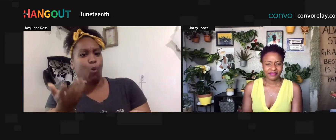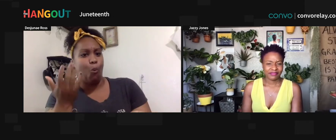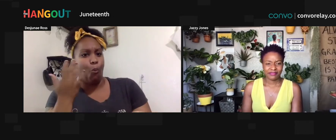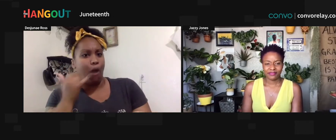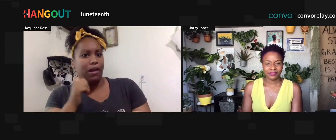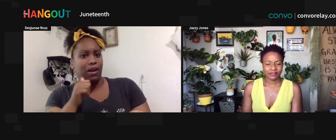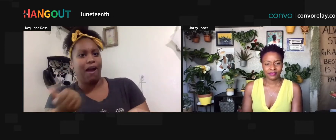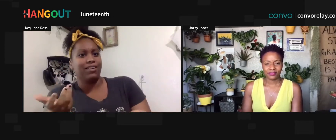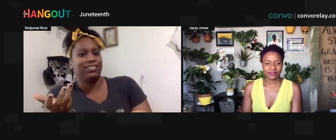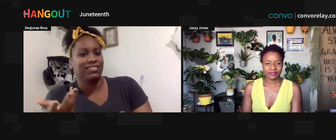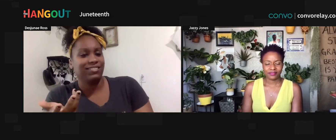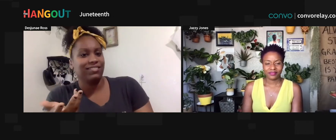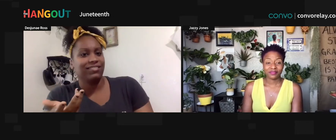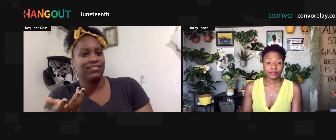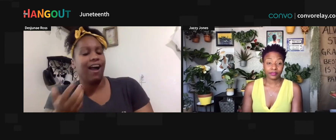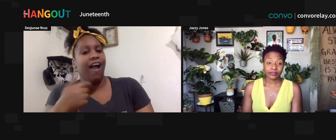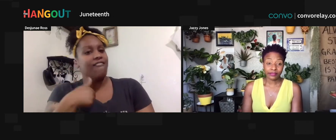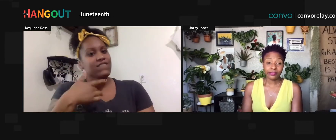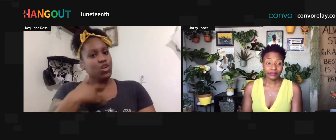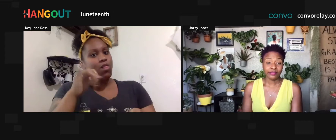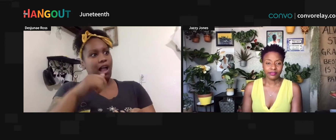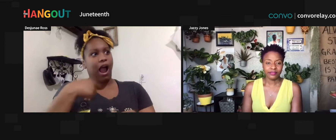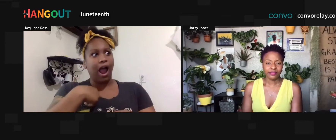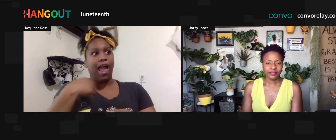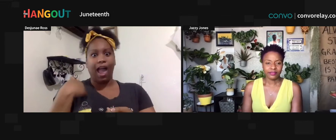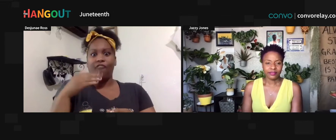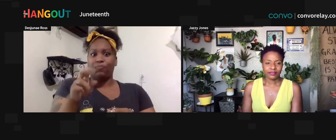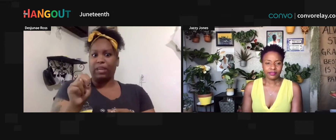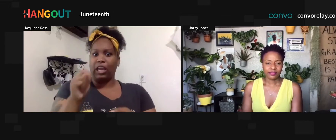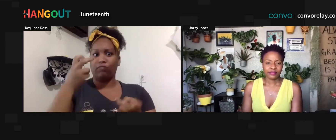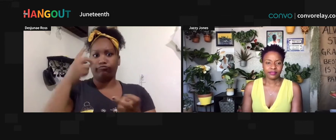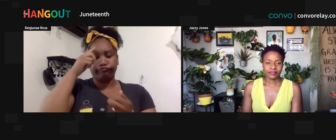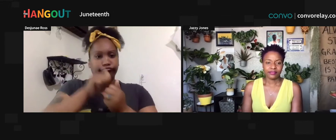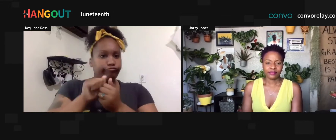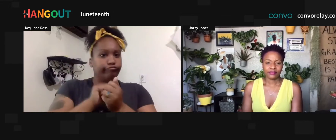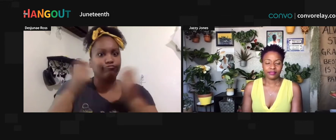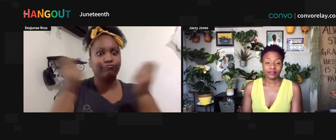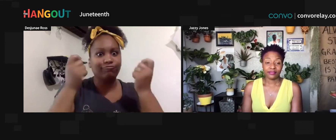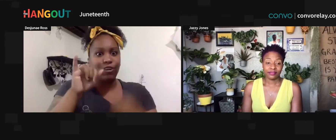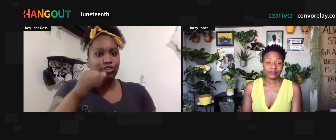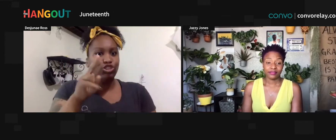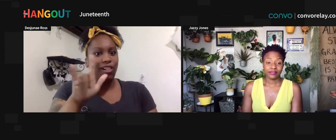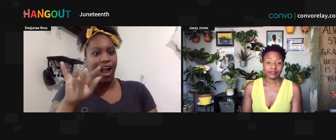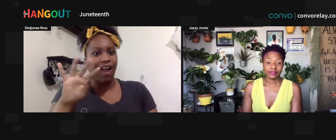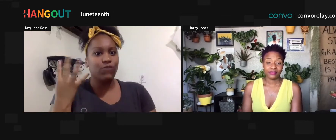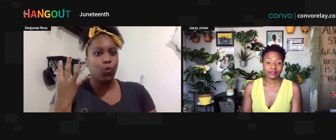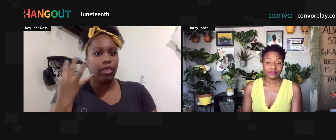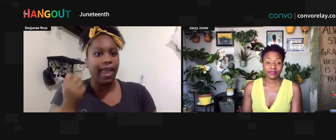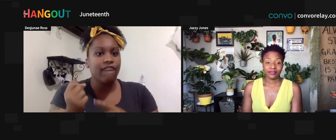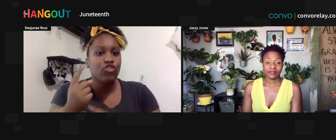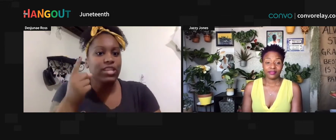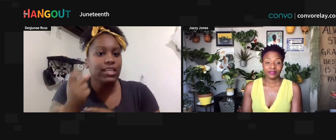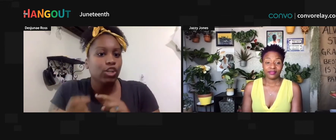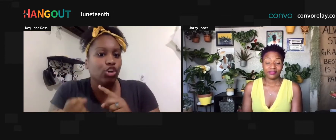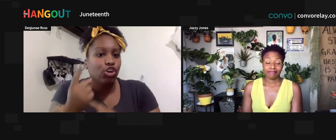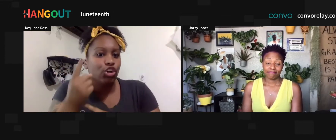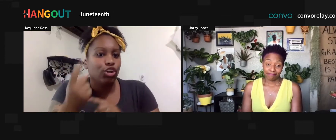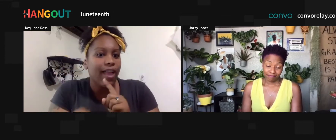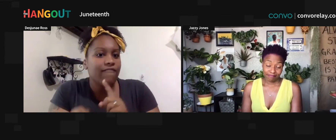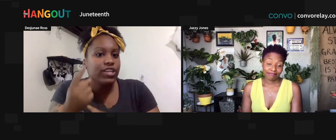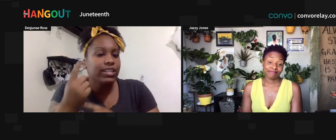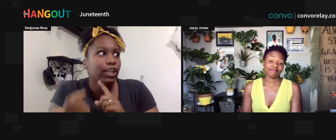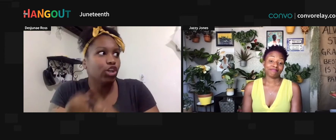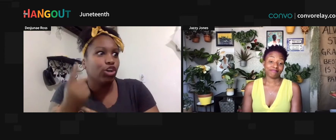as a holiday. And I thought, well, Mom, why? I mean, I felt as though I have been brainwashed to celebrate